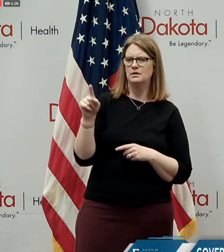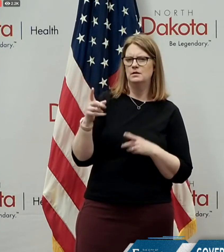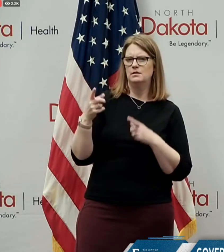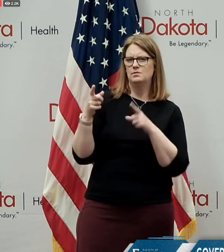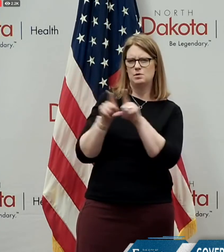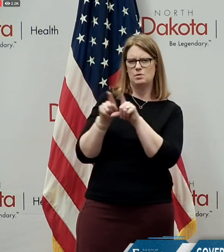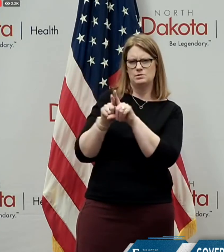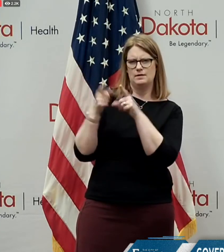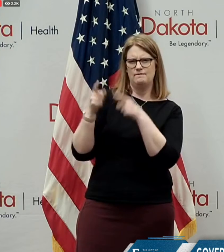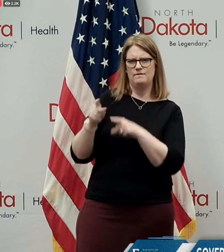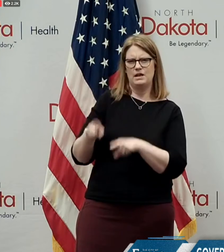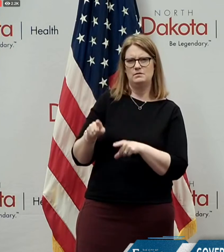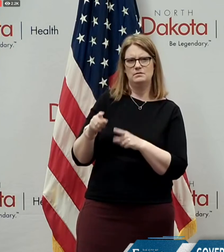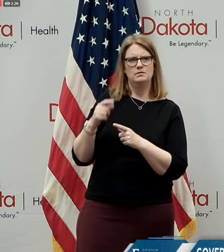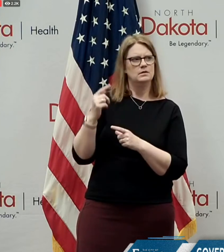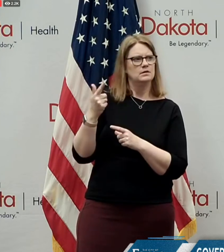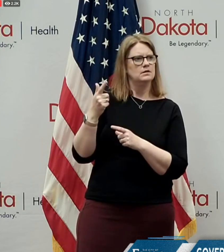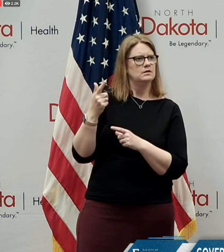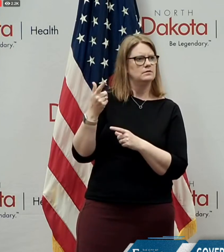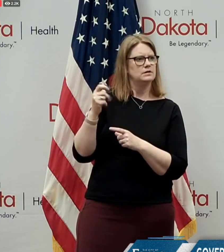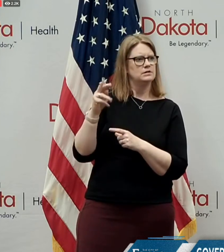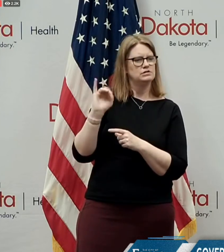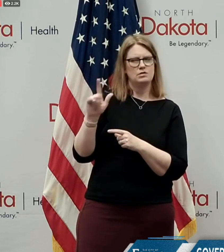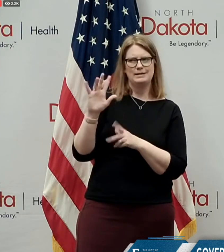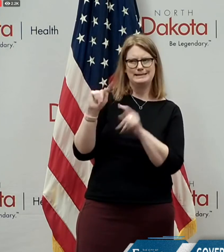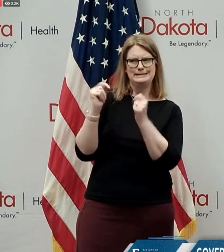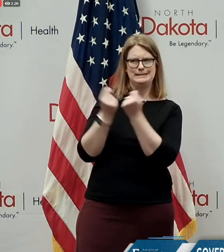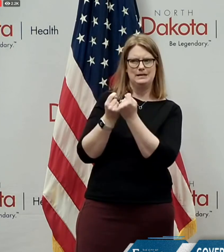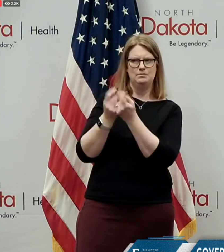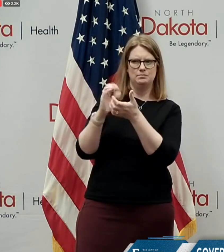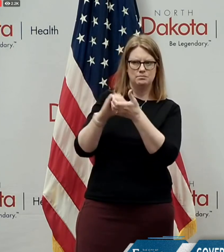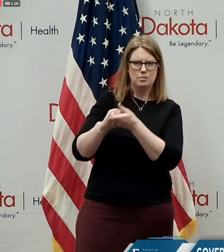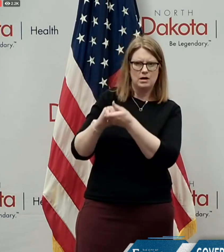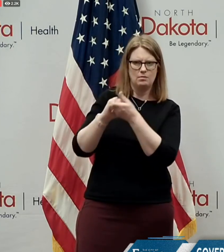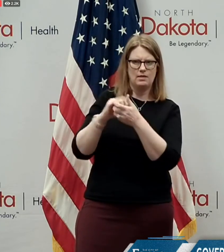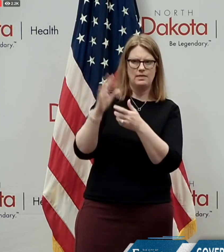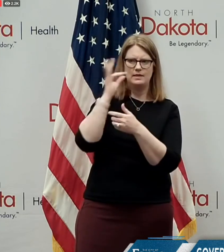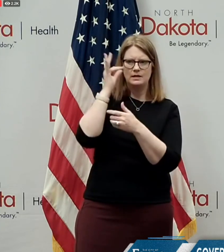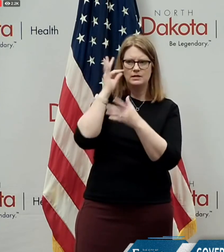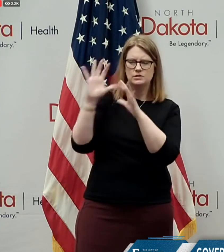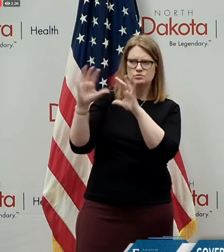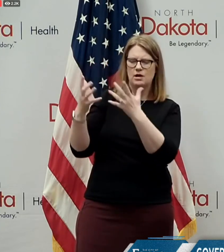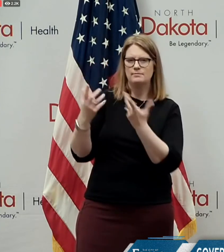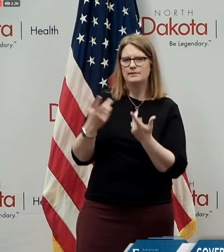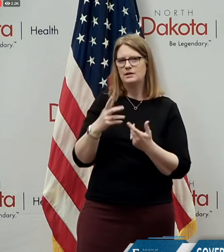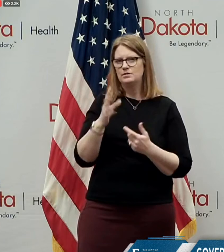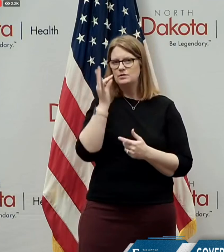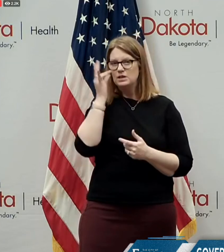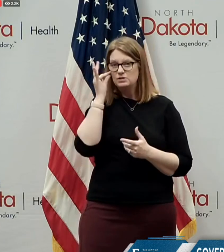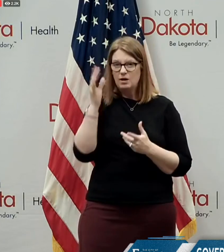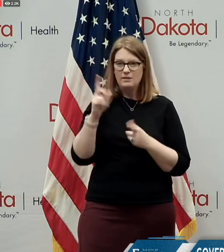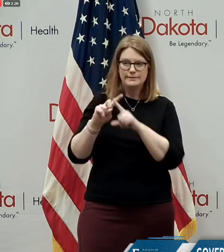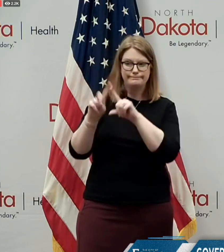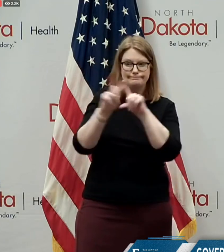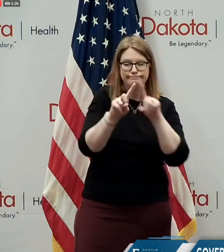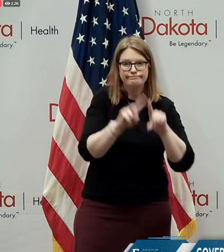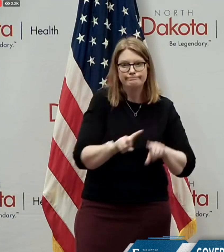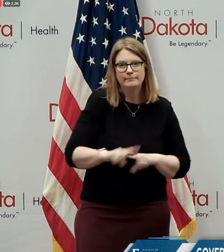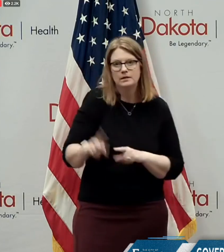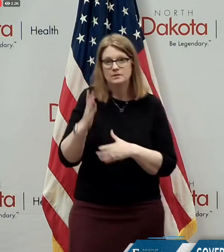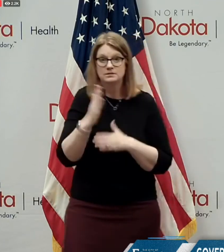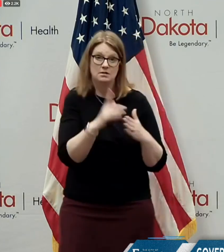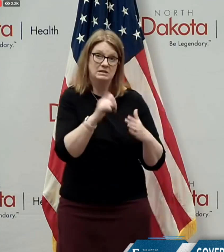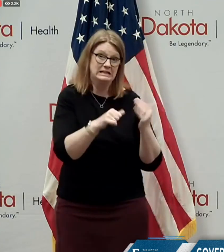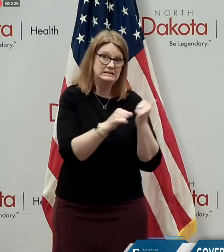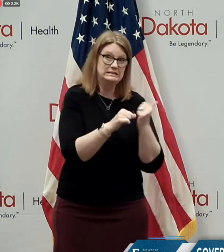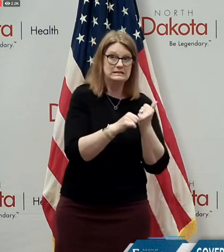So General and his team were up there yesterday in partnership with the tribe too. So every tribe is a little different. Some need a little assistance, some don't.